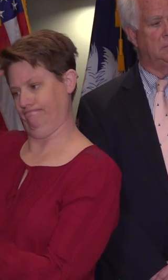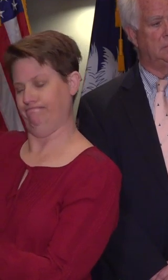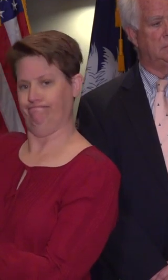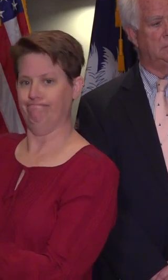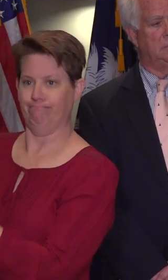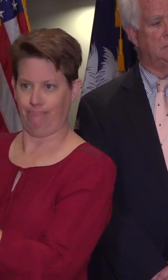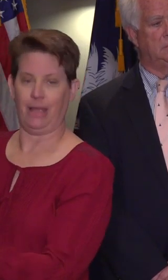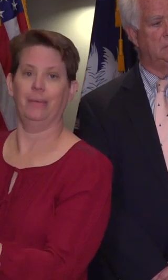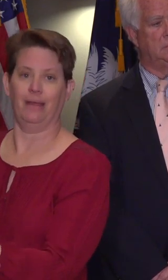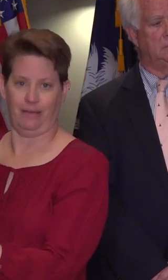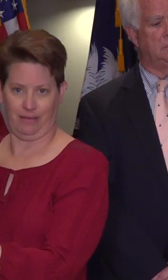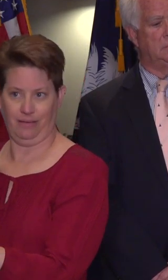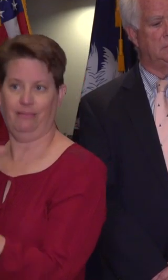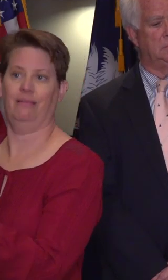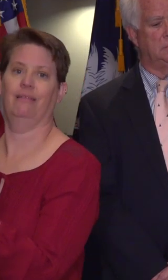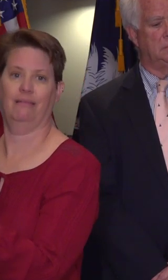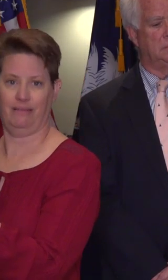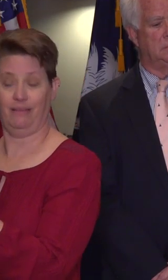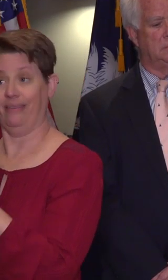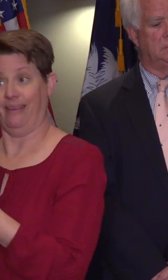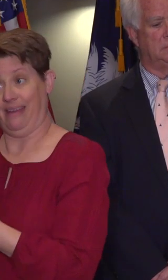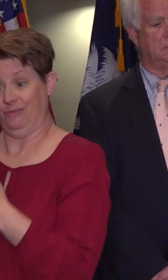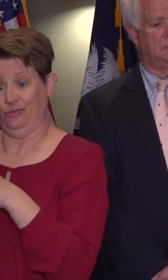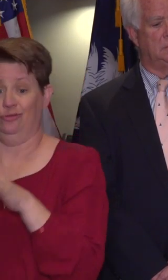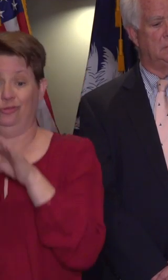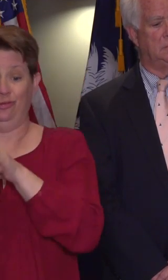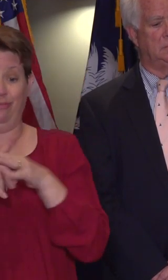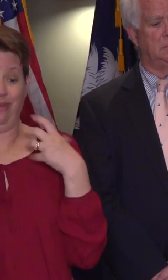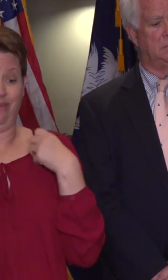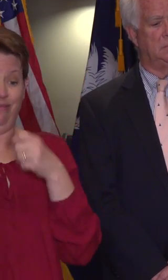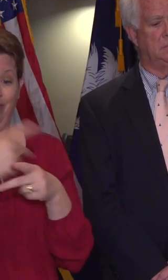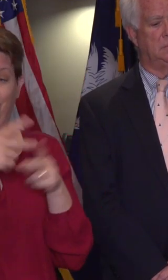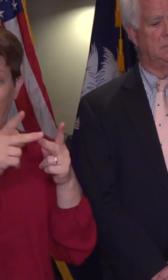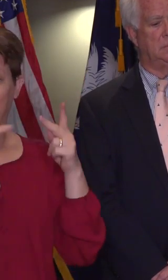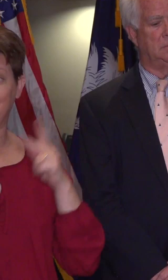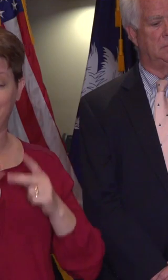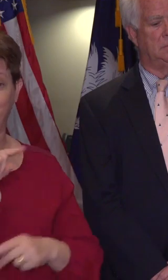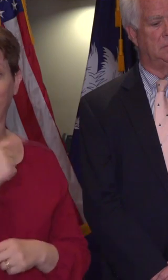or something like that, that they must report to a healthcare facility first